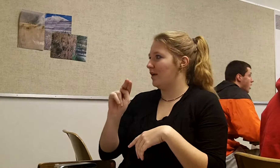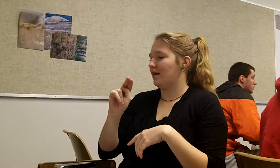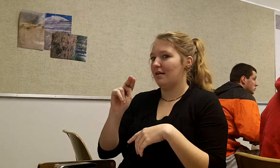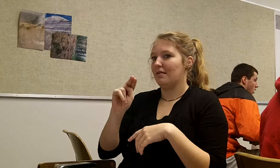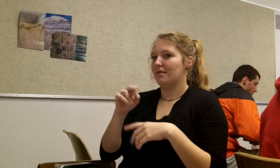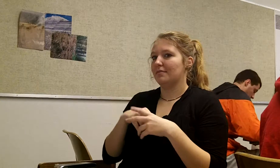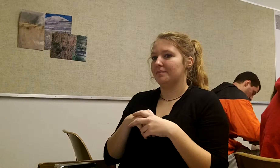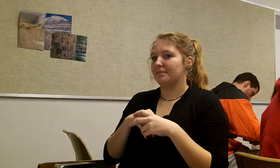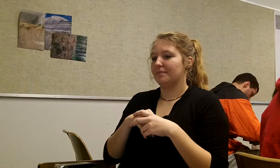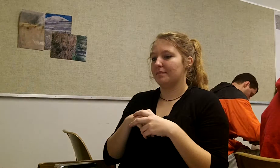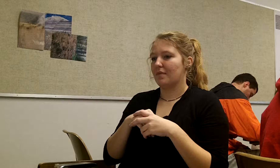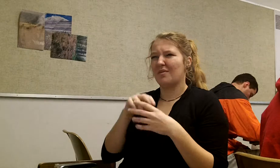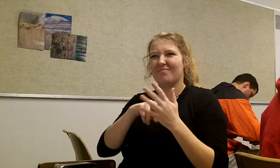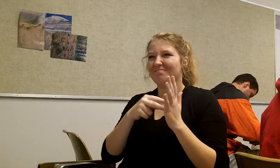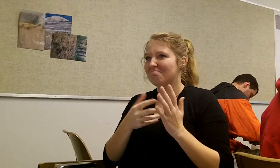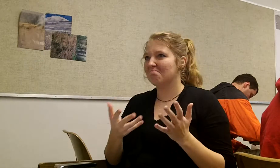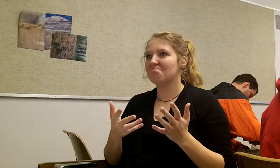It's a signal from